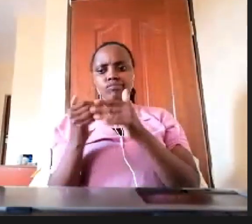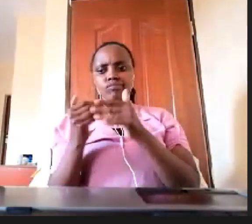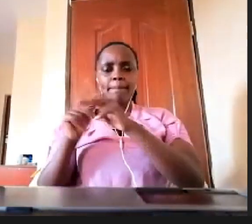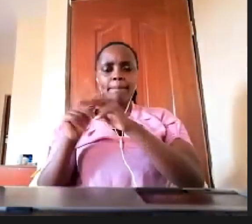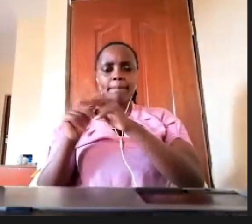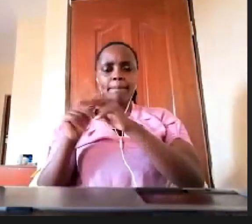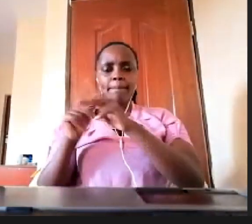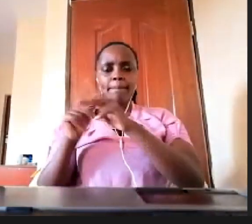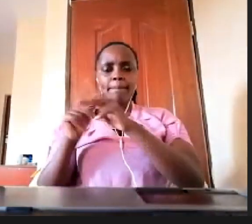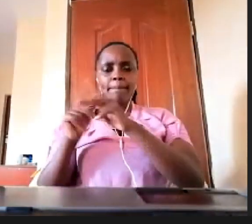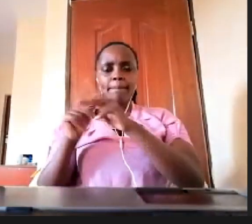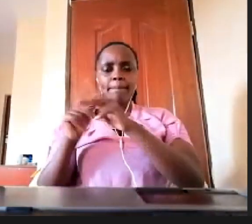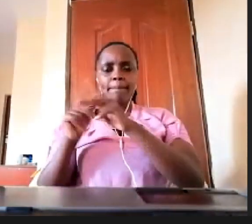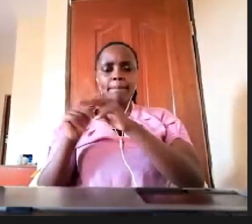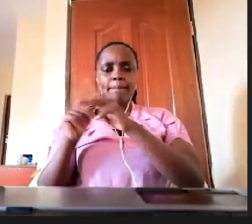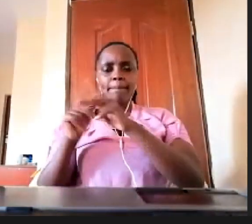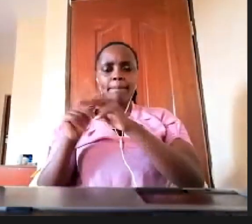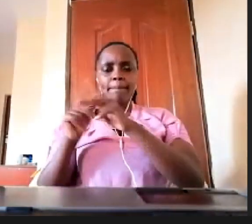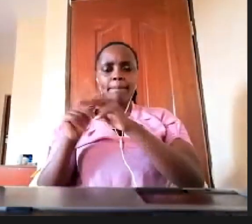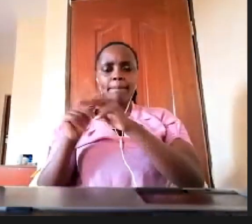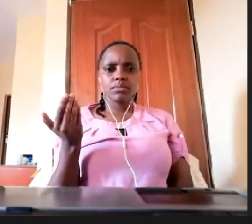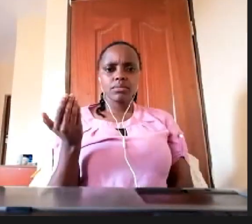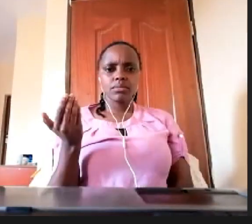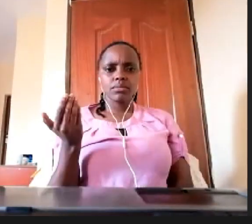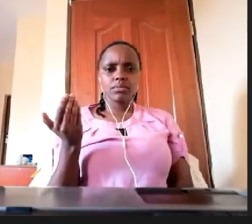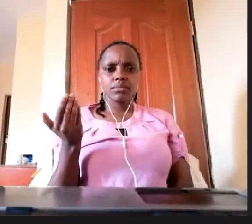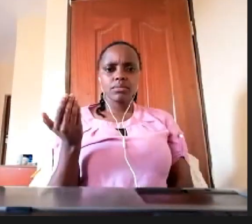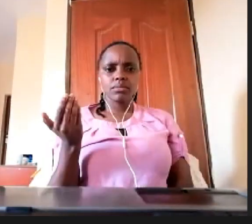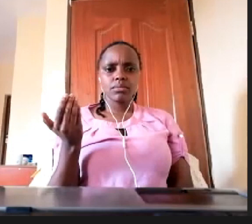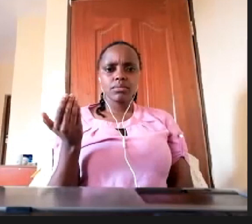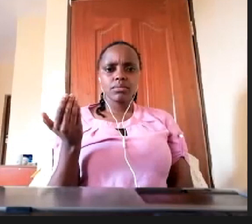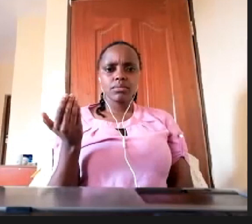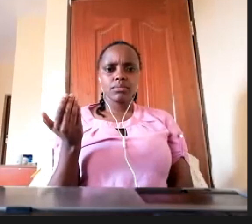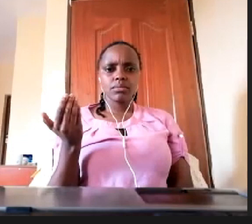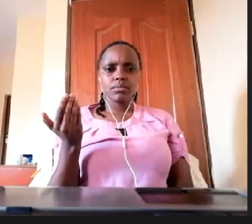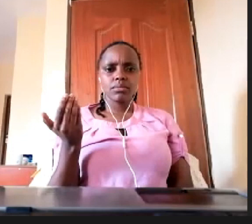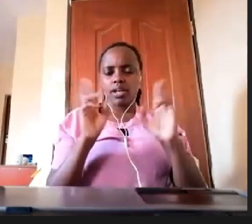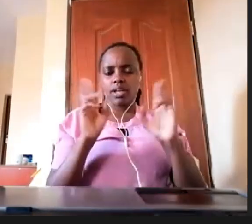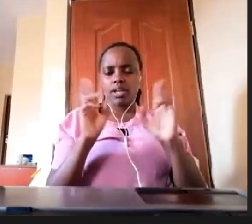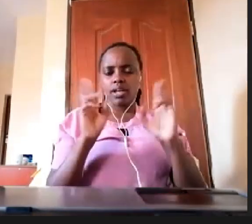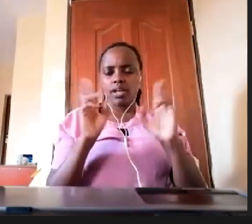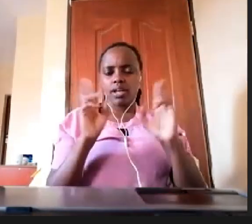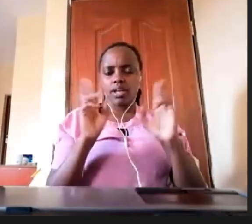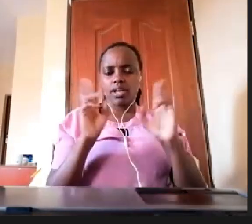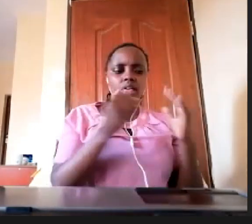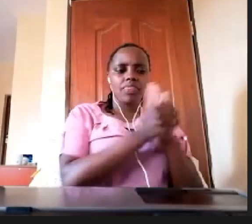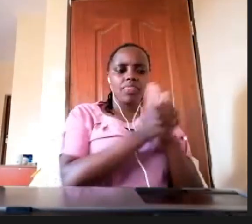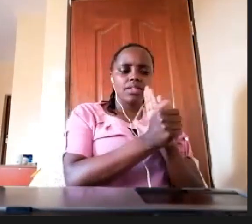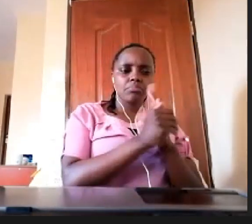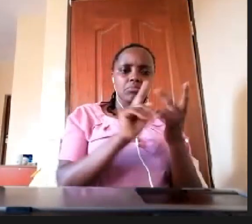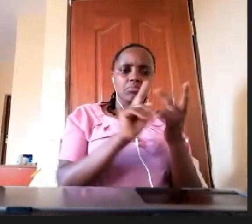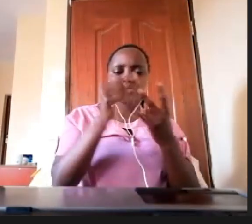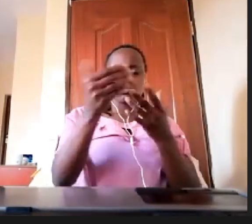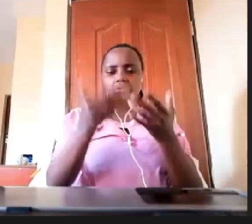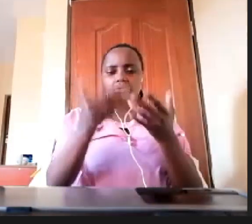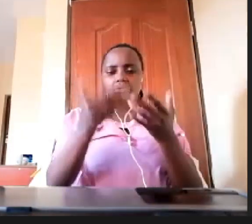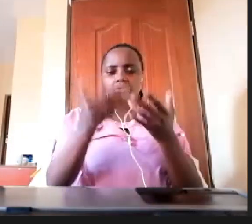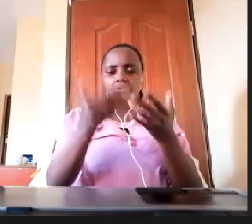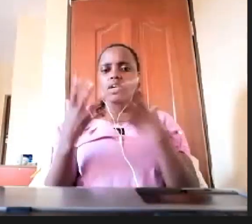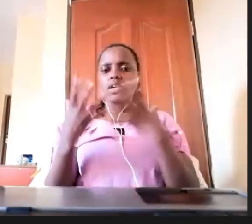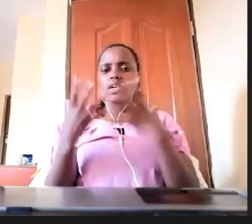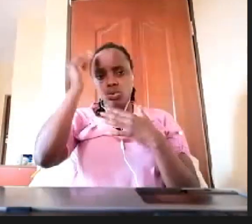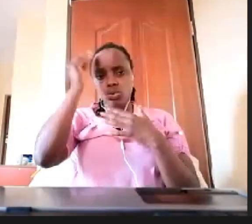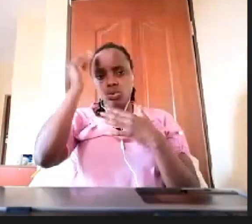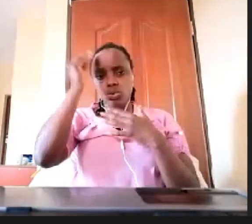my presentation, we are a coalition of the willing. I bring the health expertise, you bring the education